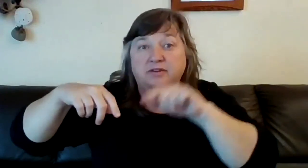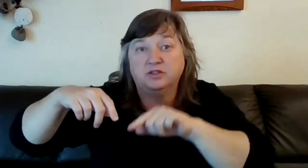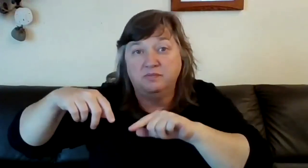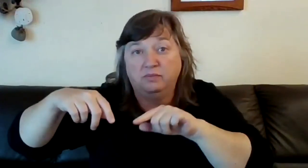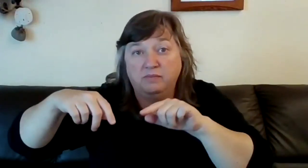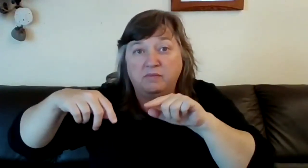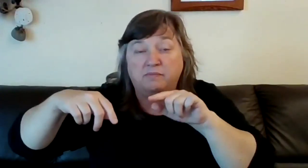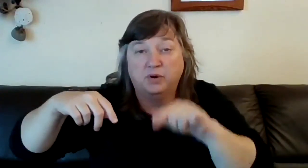there's